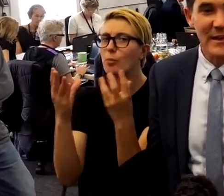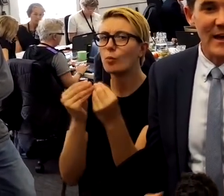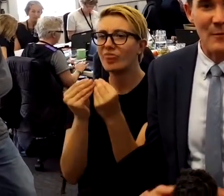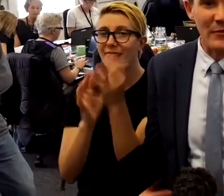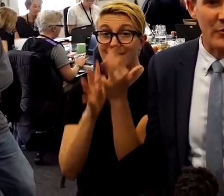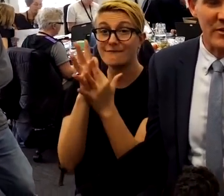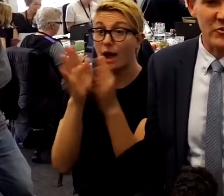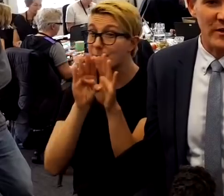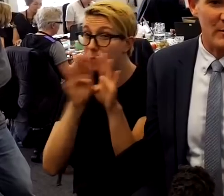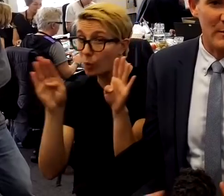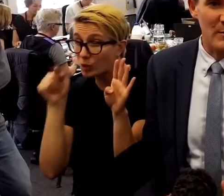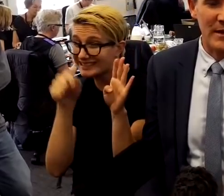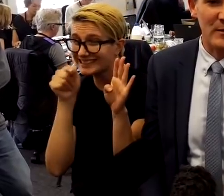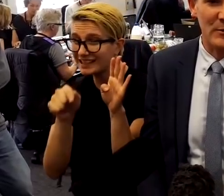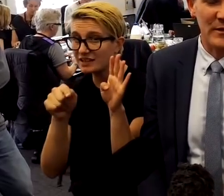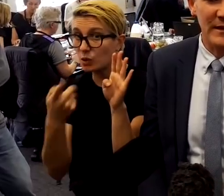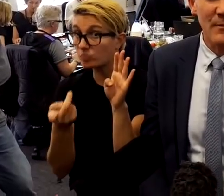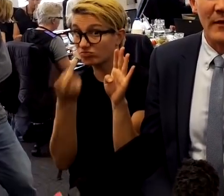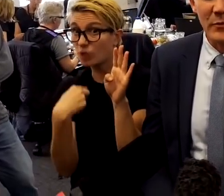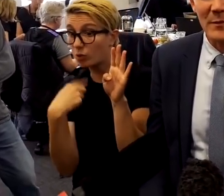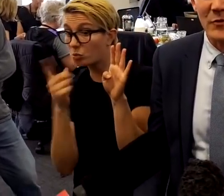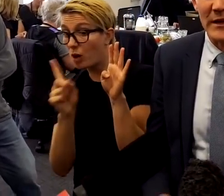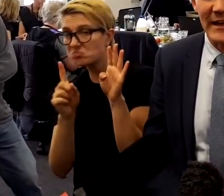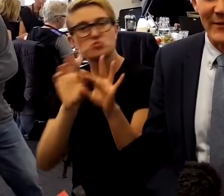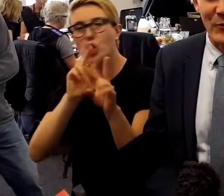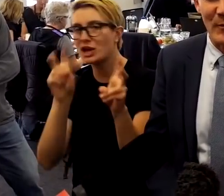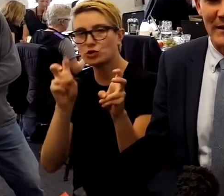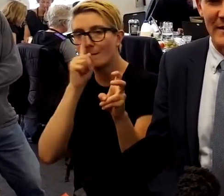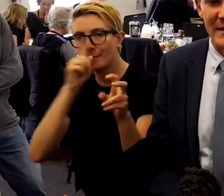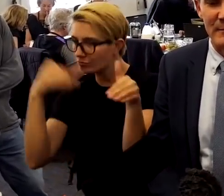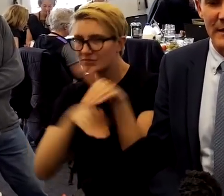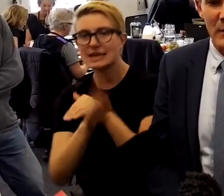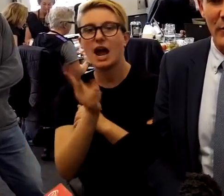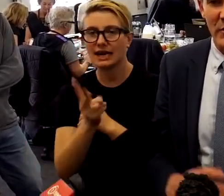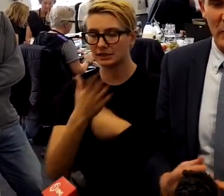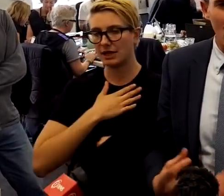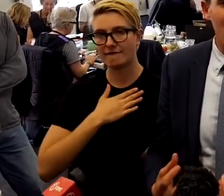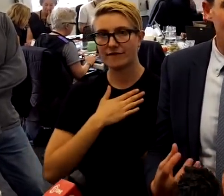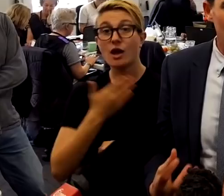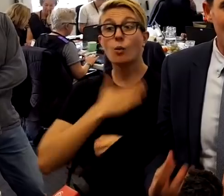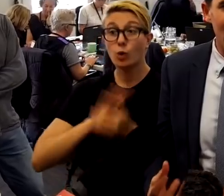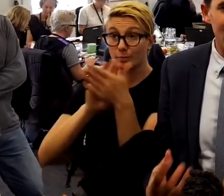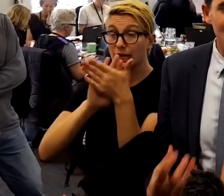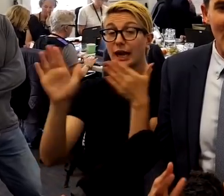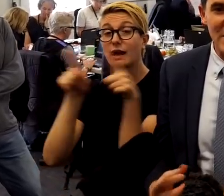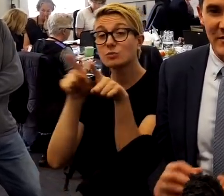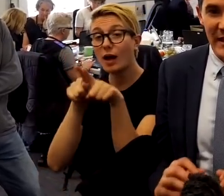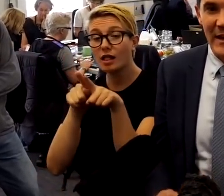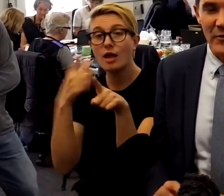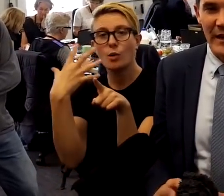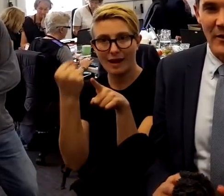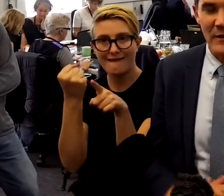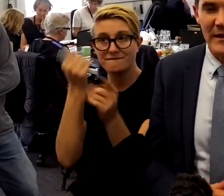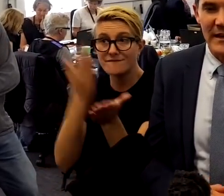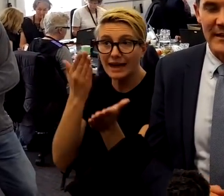given, but not an issue, and people are back in the building. And I just want to be very clear too, I mean, it's, we've got to deal with facts and information in the